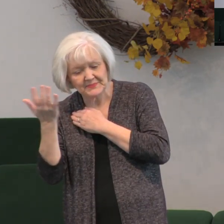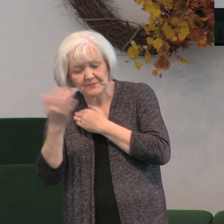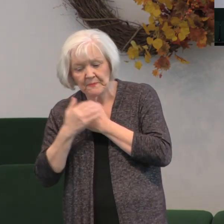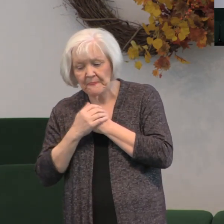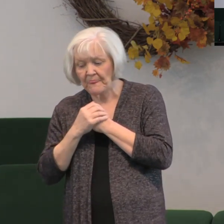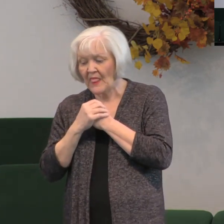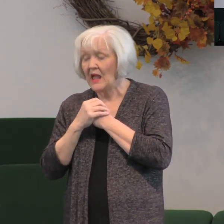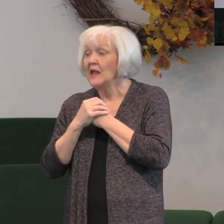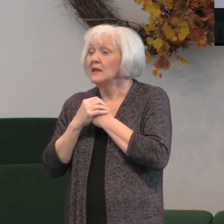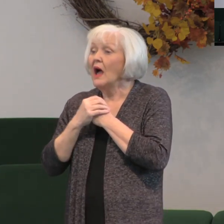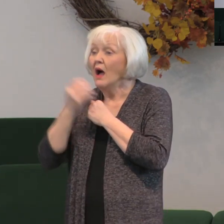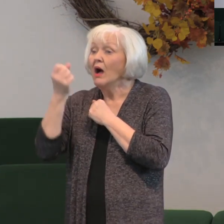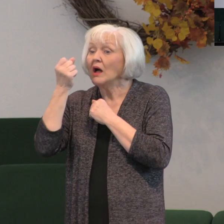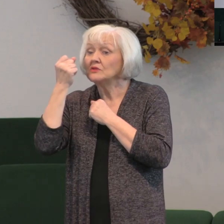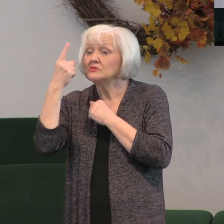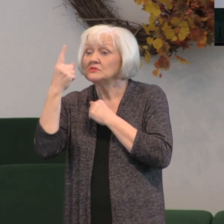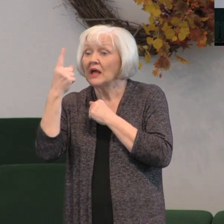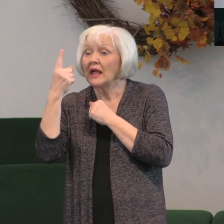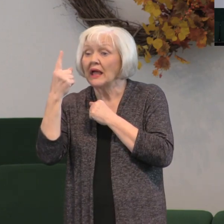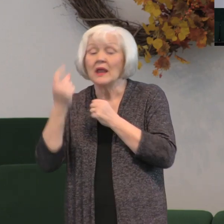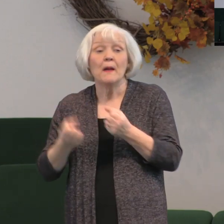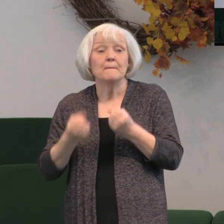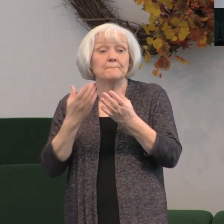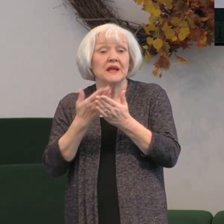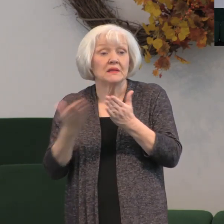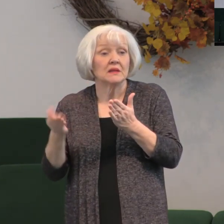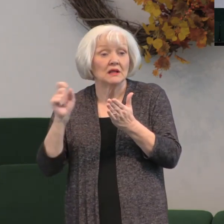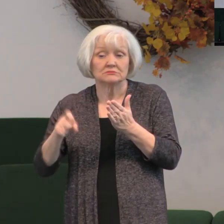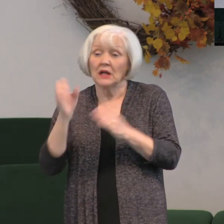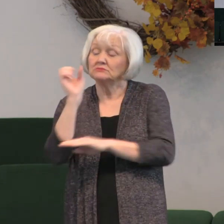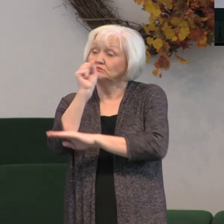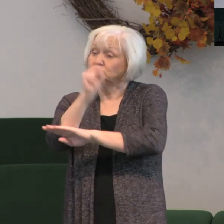And don't get me wrong, there are a lot of obstacles to overcome.